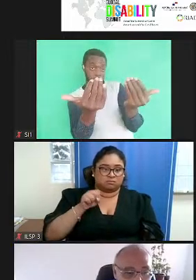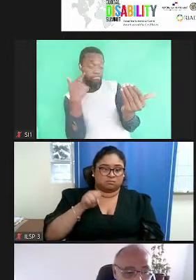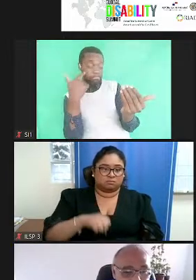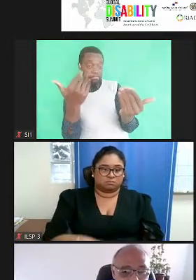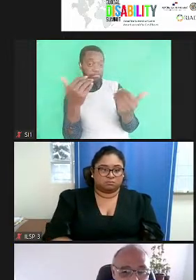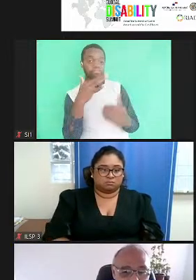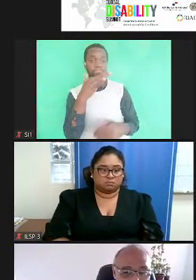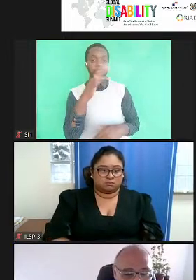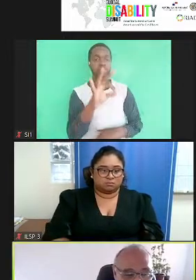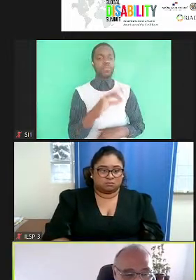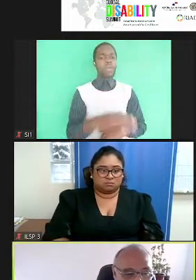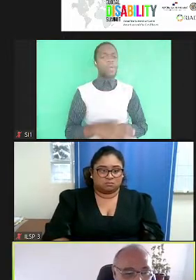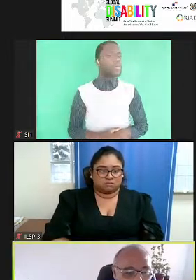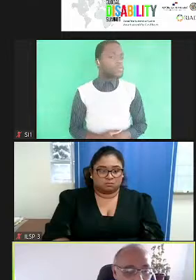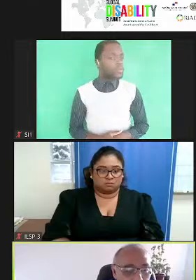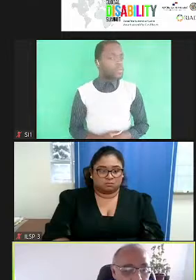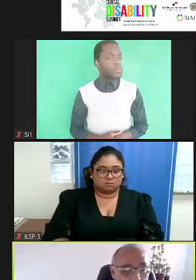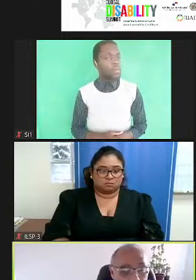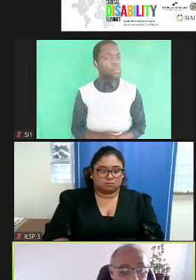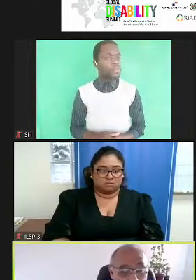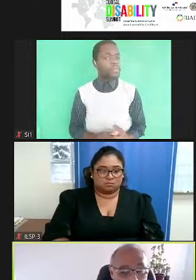listen to me yes